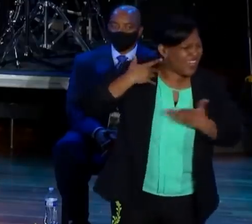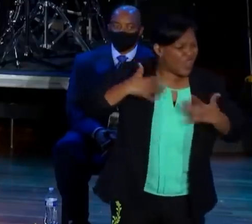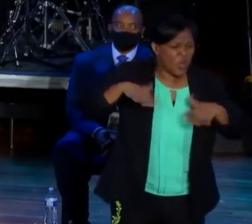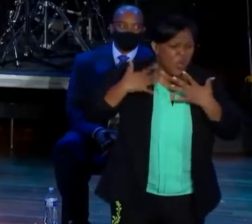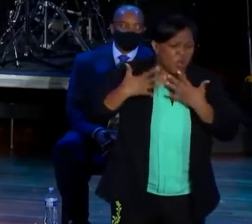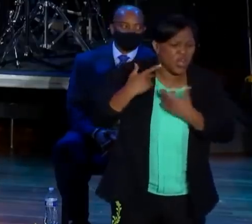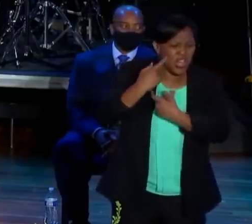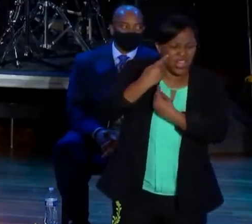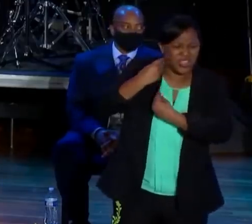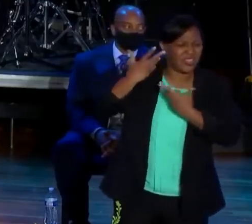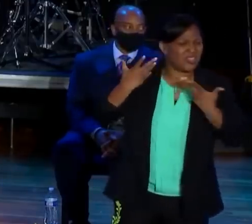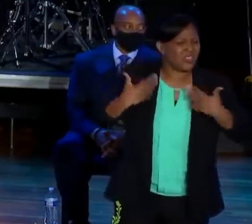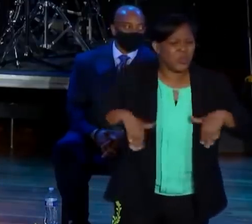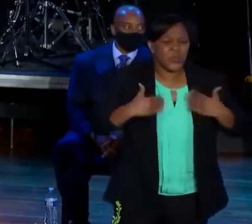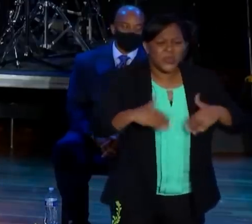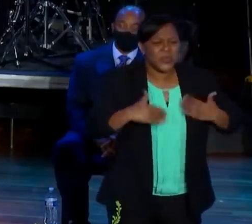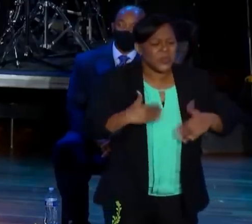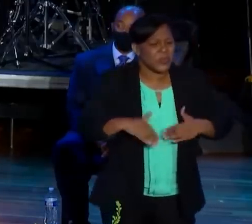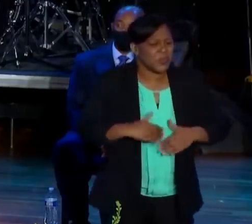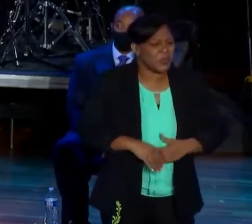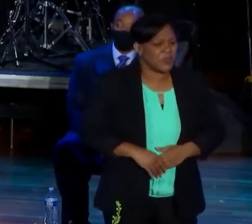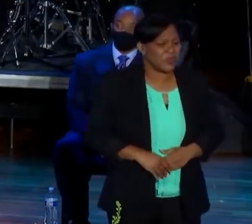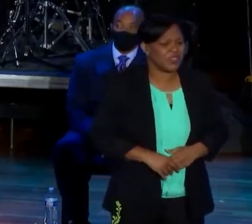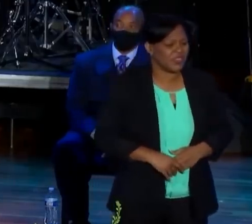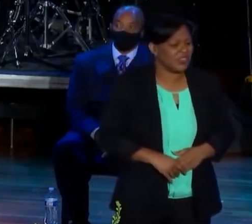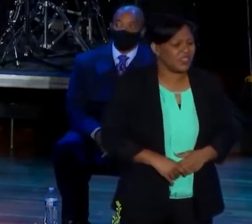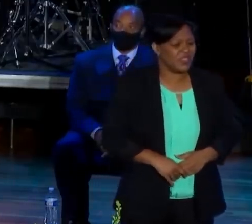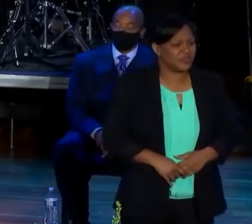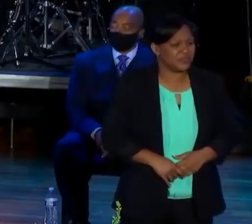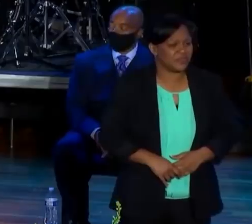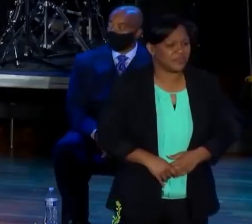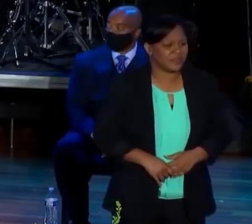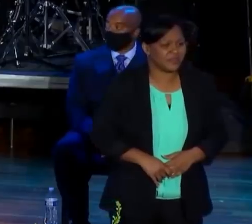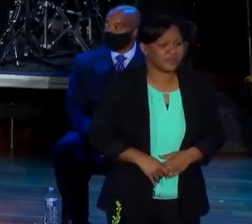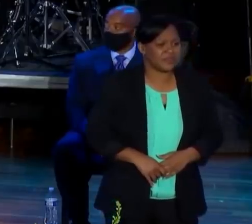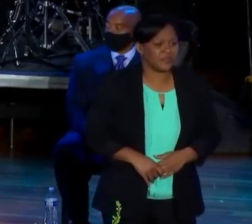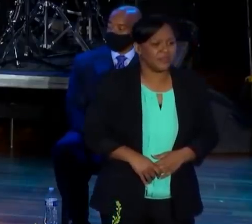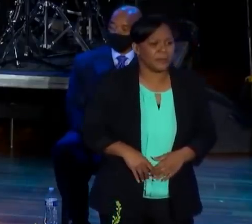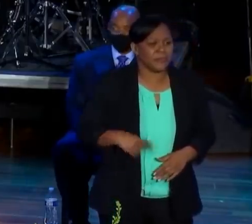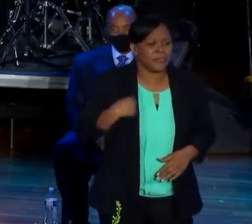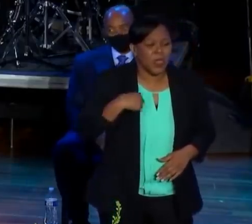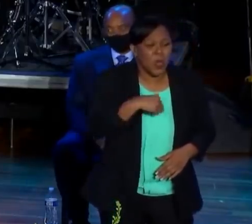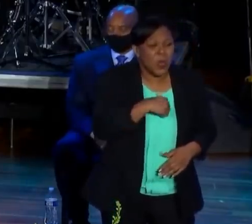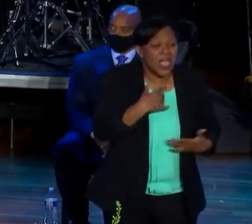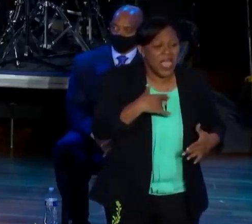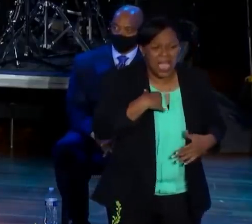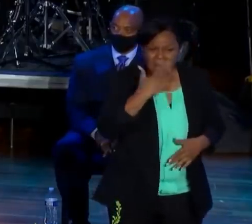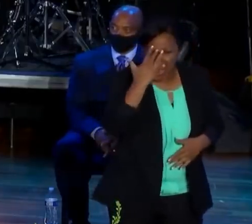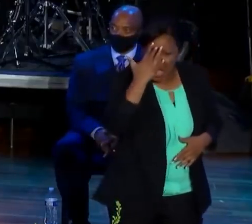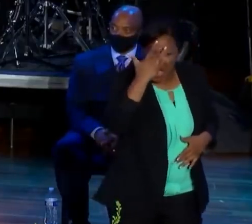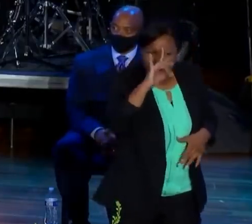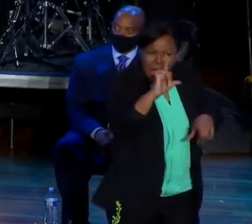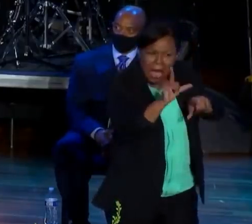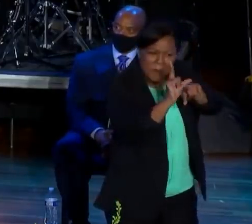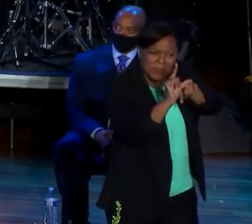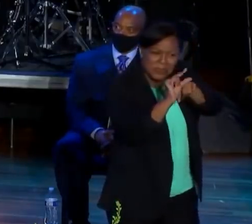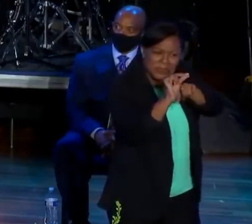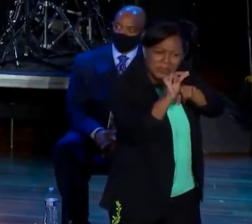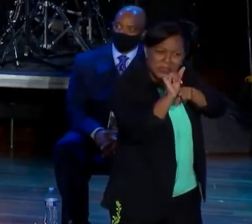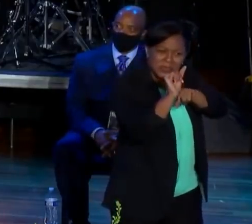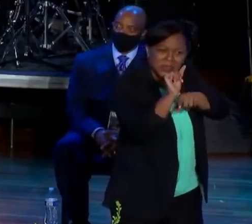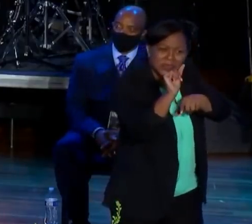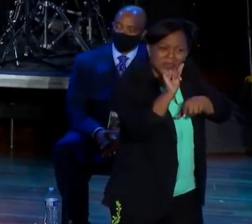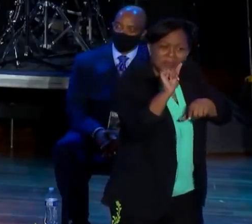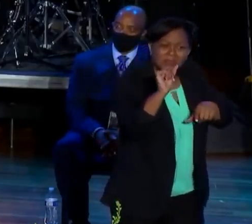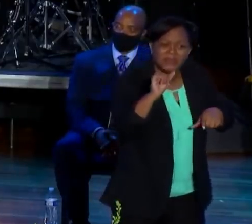We were smarter than the underfunded schools you put us in. But you had your